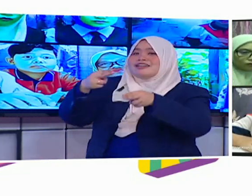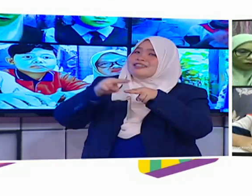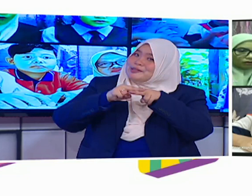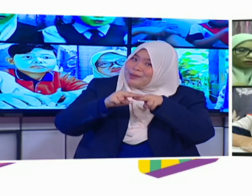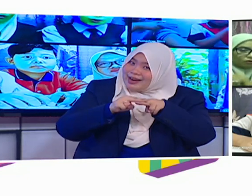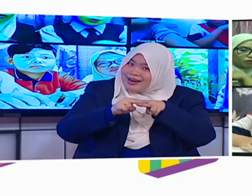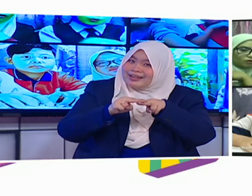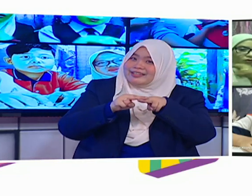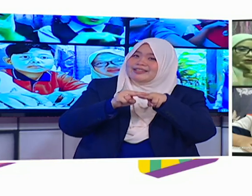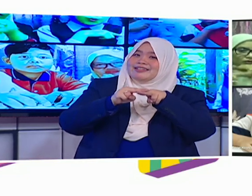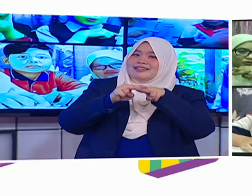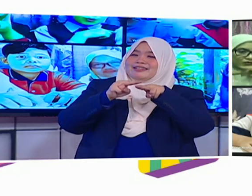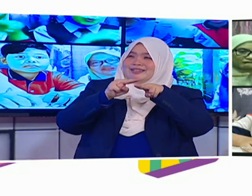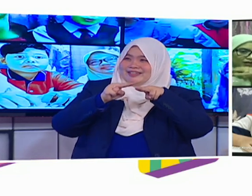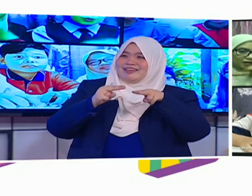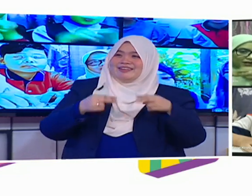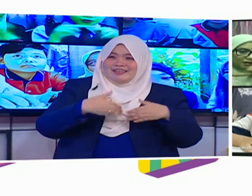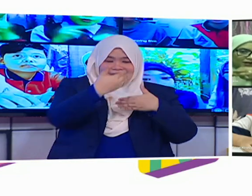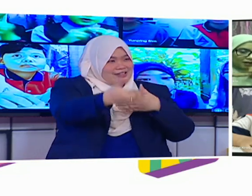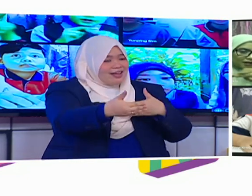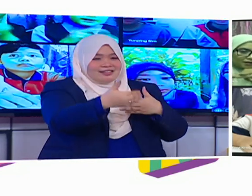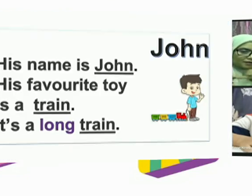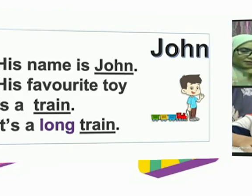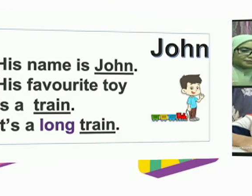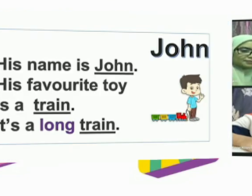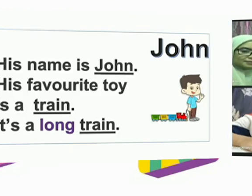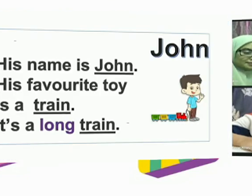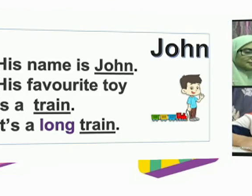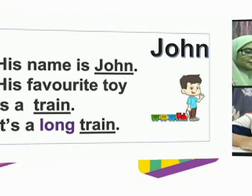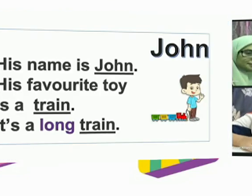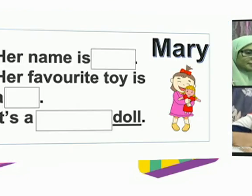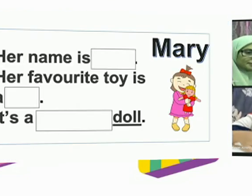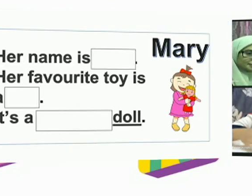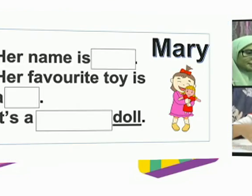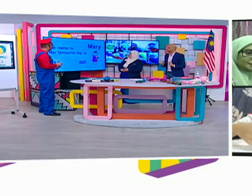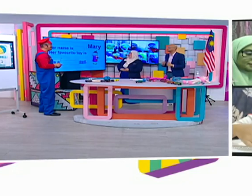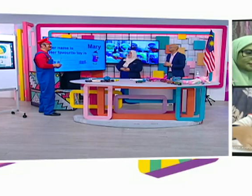long train. Next one. Next.